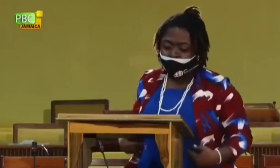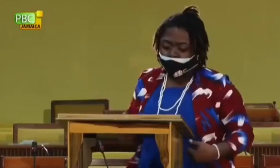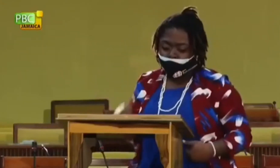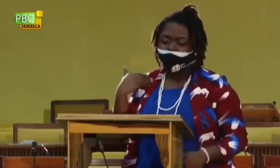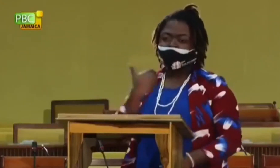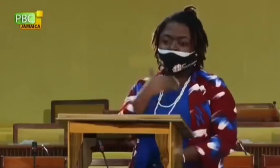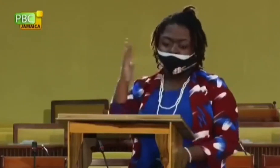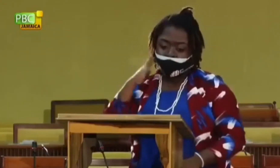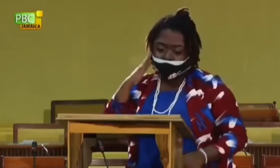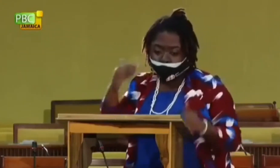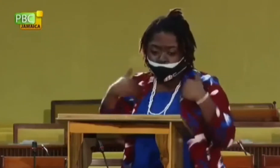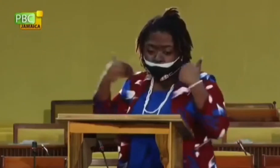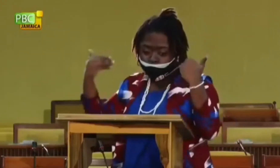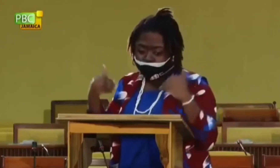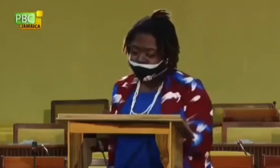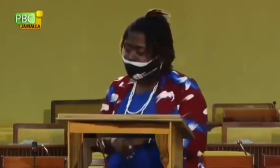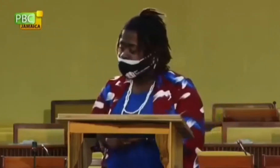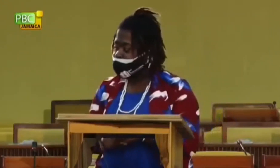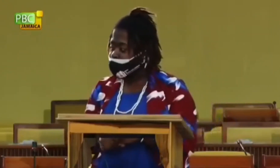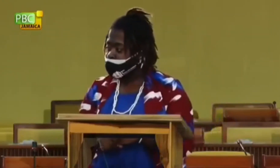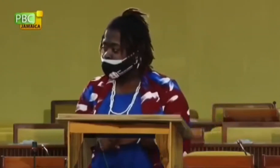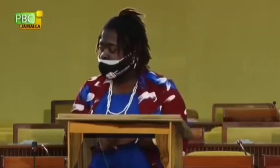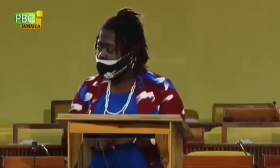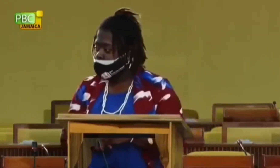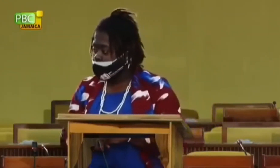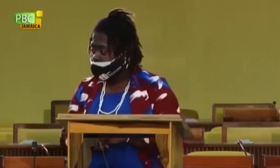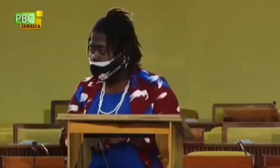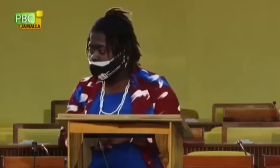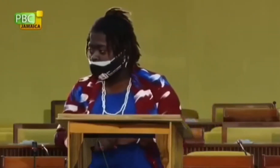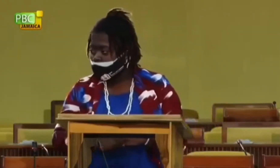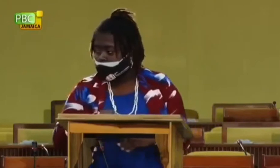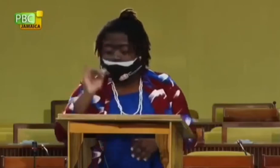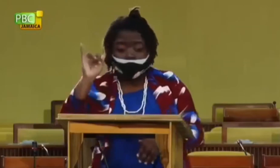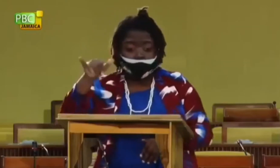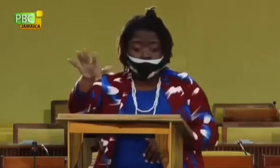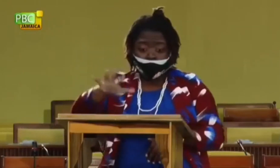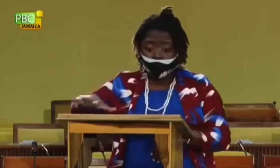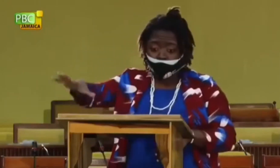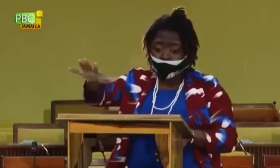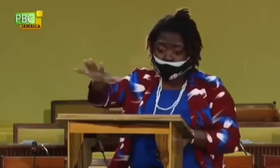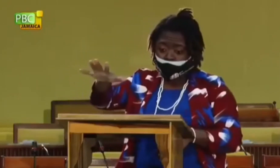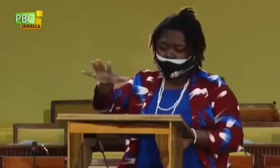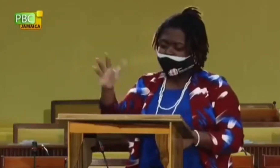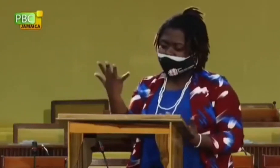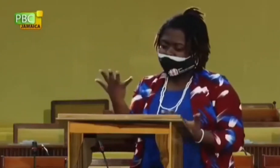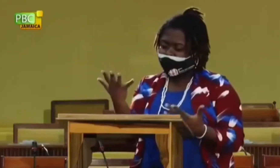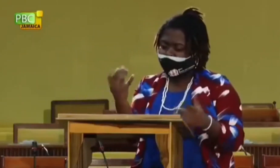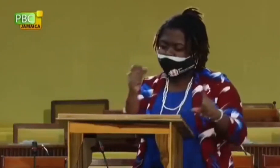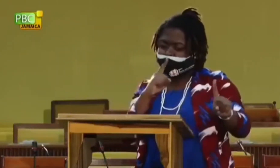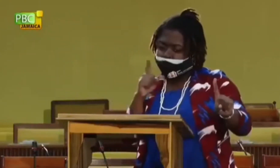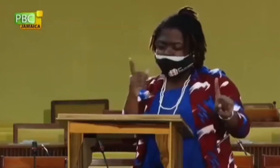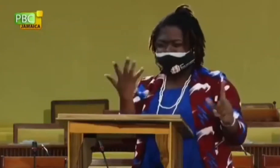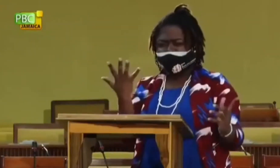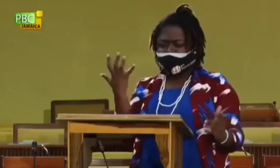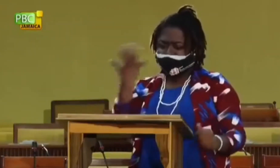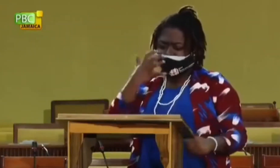family members and public service workers. This lack of efficient communication